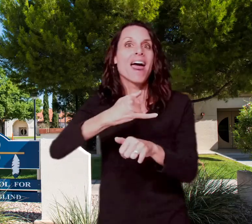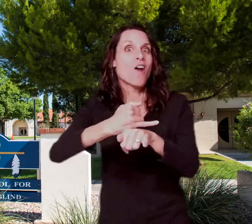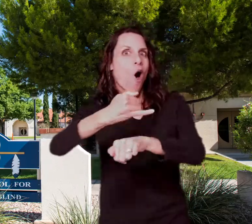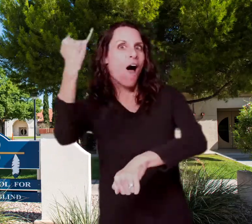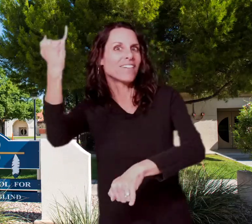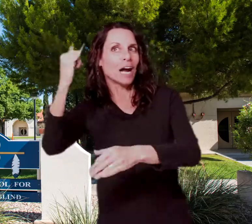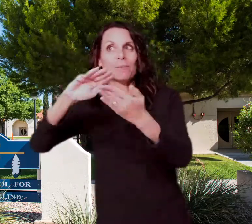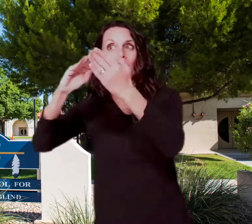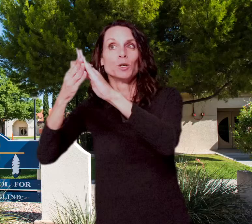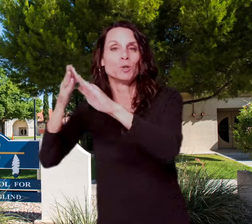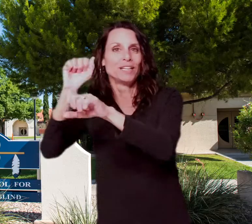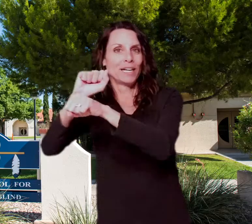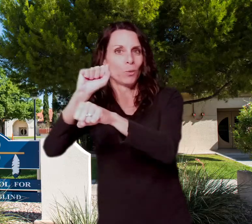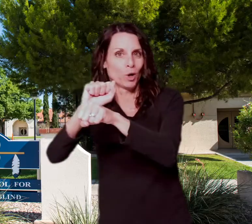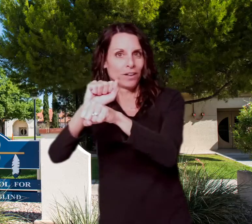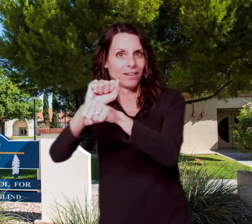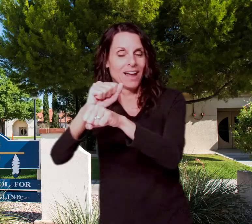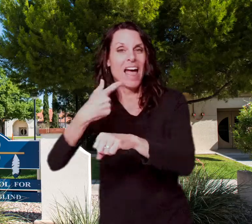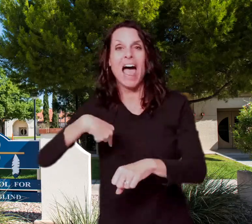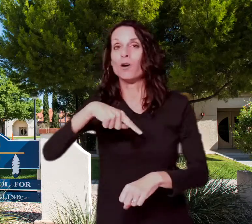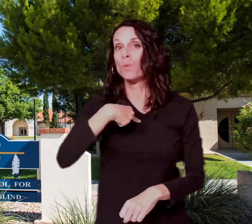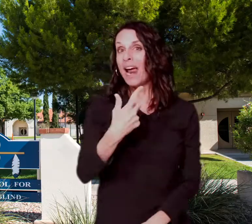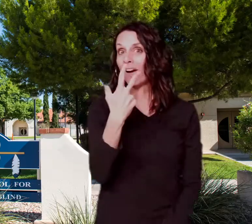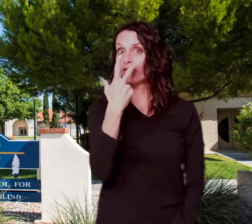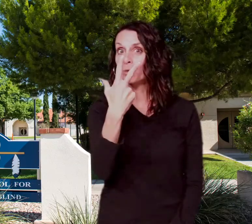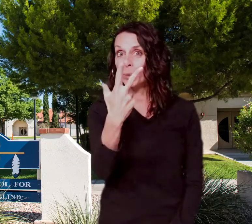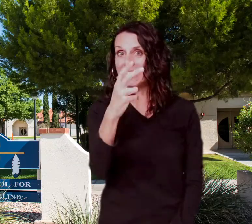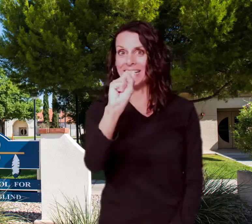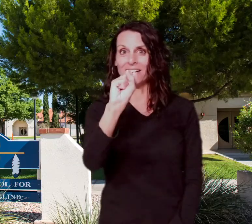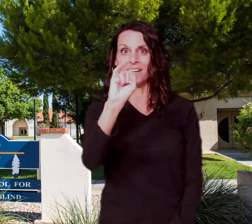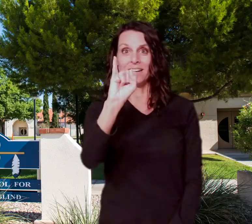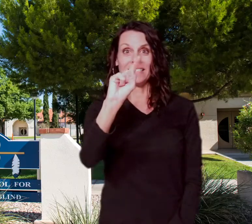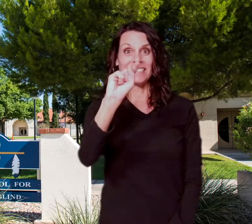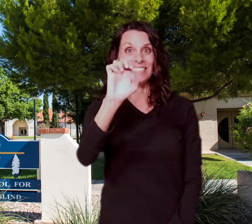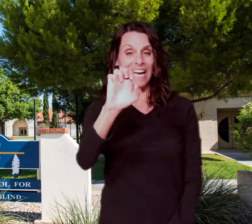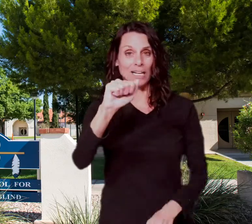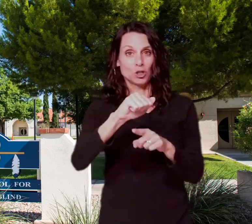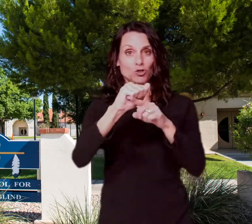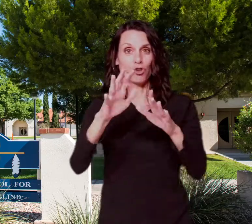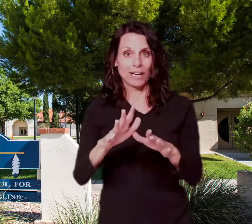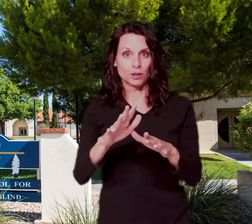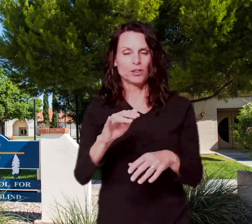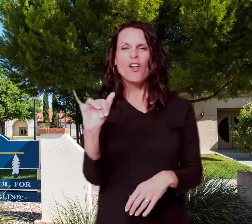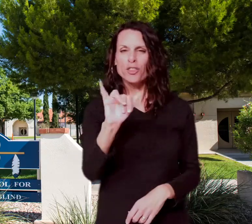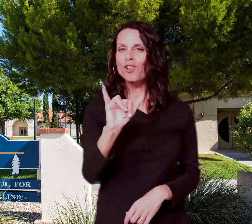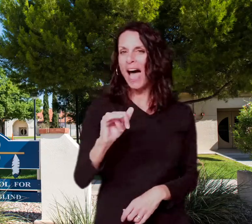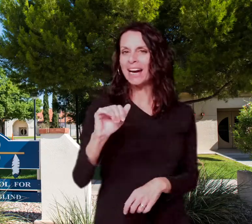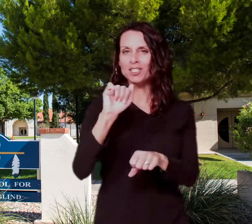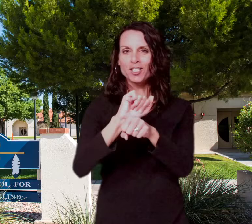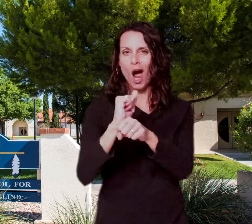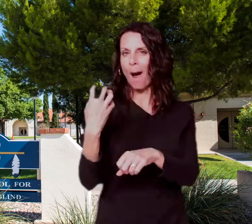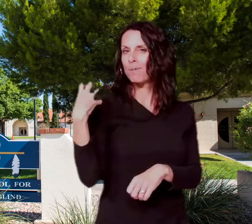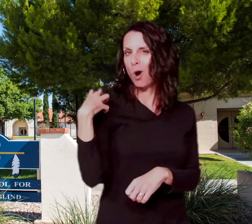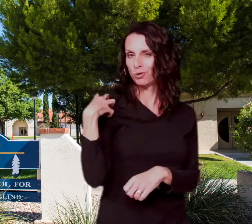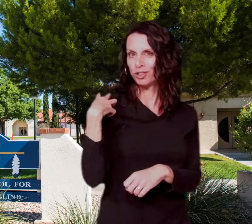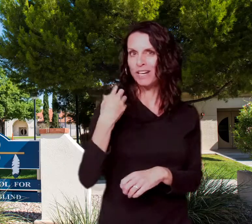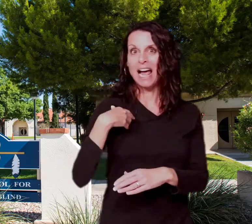campus and off campus in the community. We have 3 site trainers. They're like job